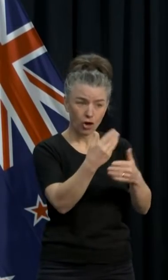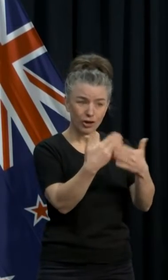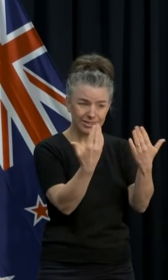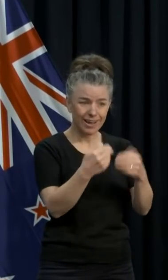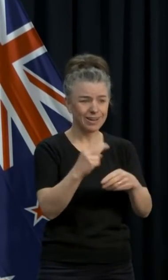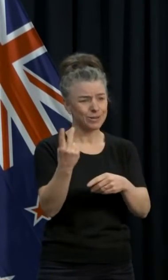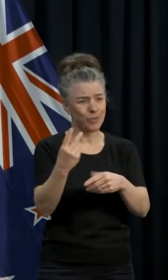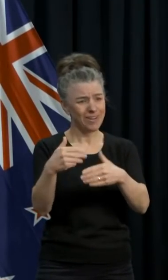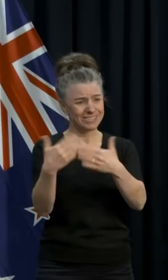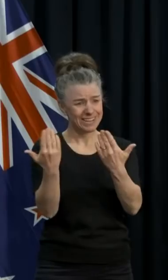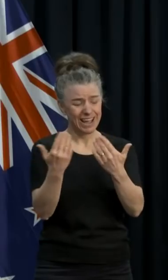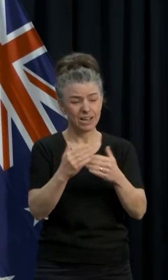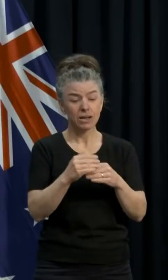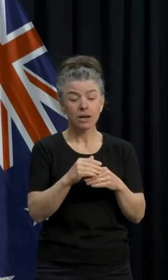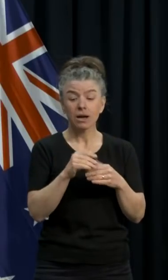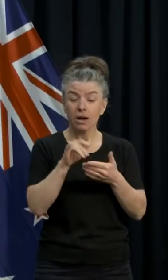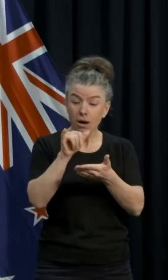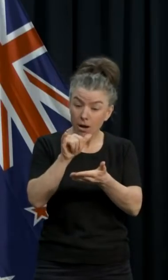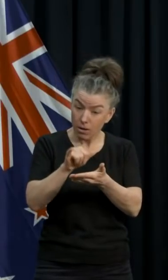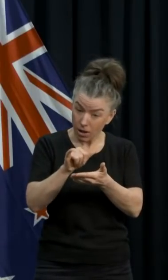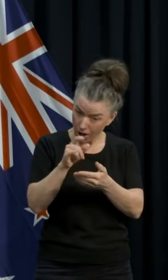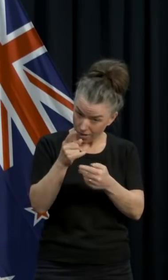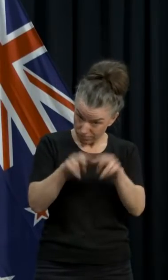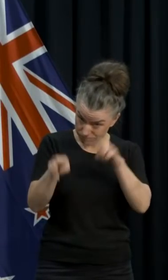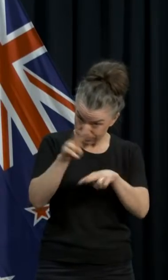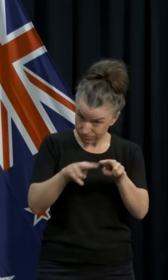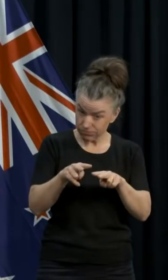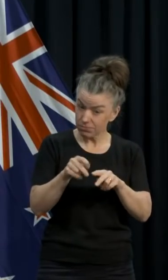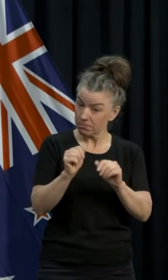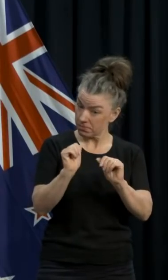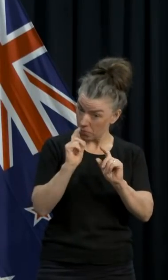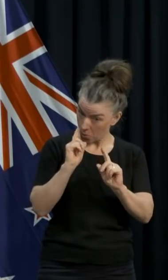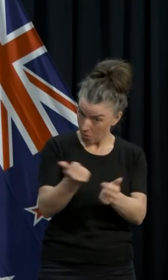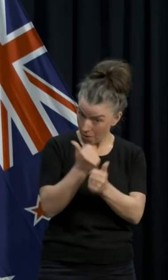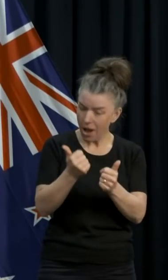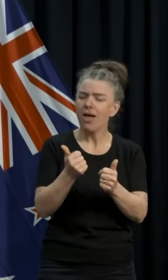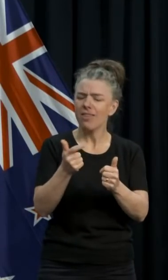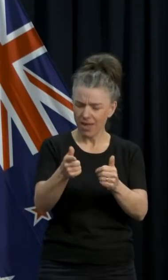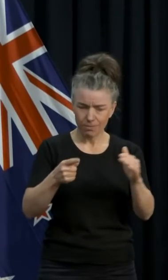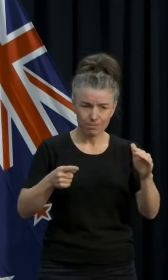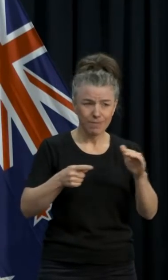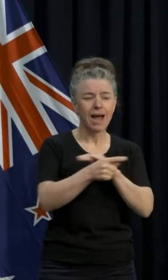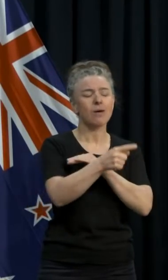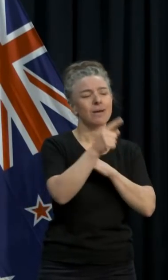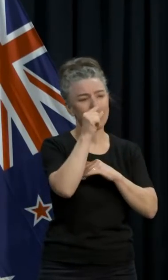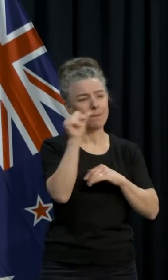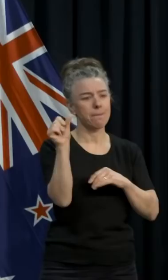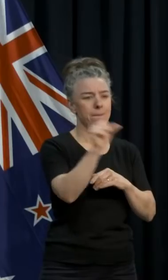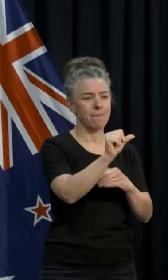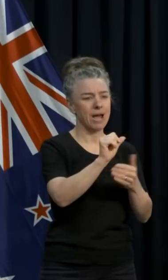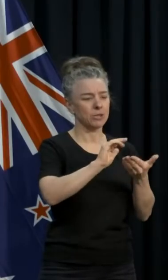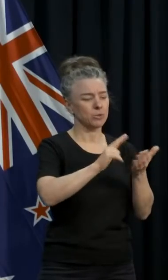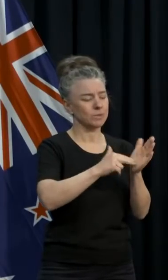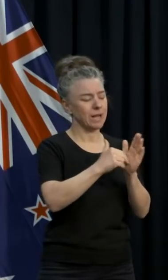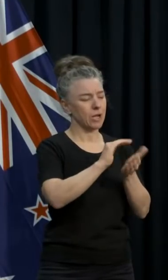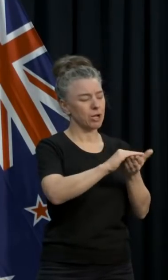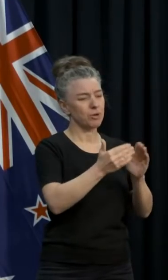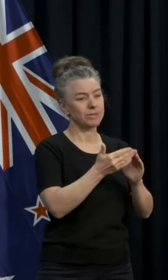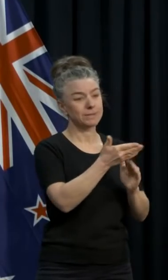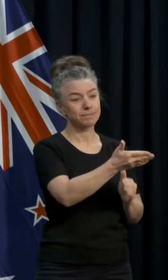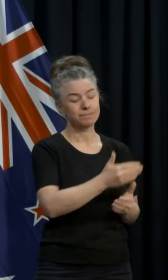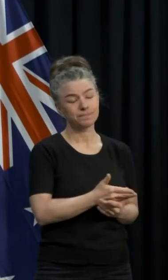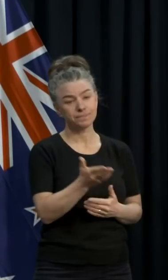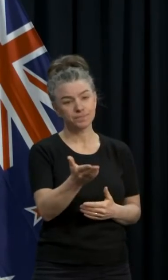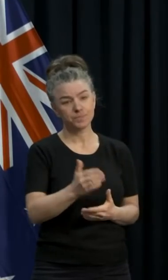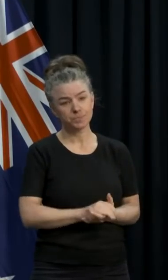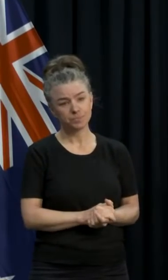stays, and they won't be released until we're comfortable that they don't have COVID-19 and they're not bringing it into the country. The government's worked